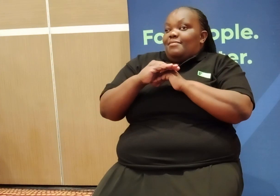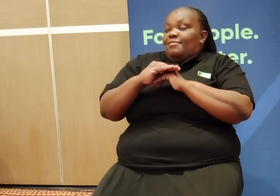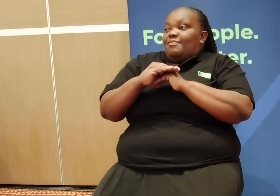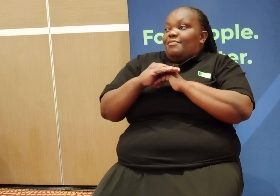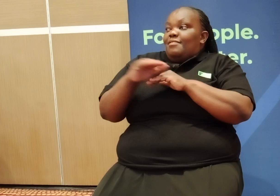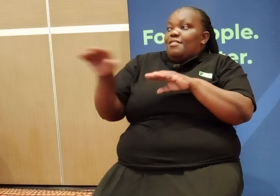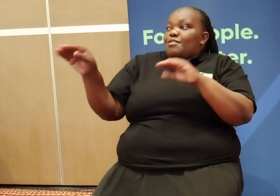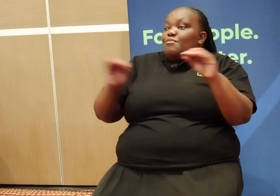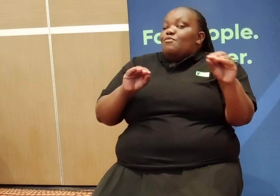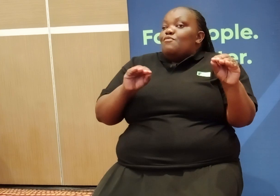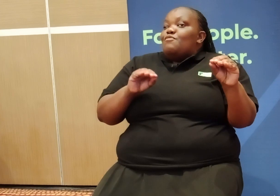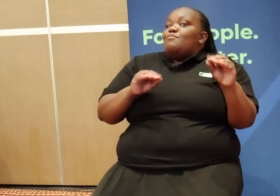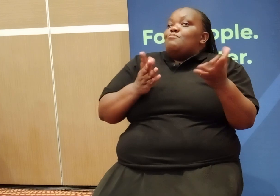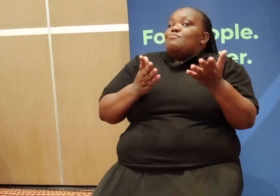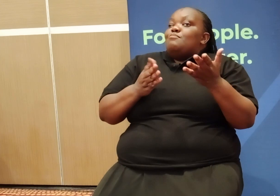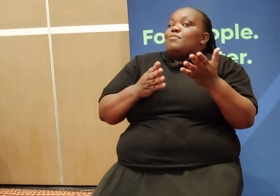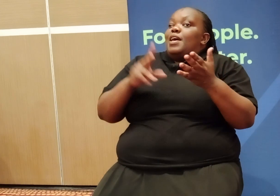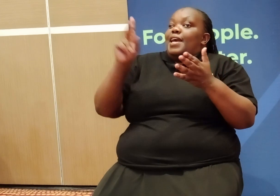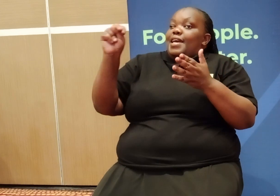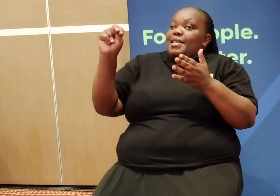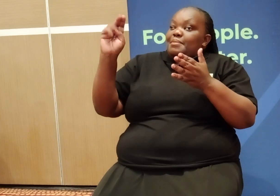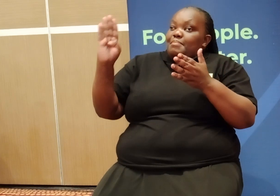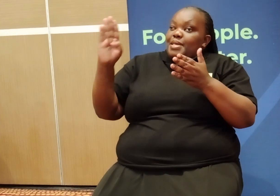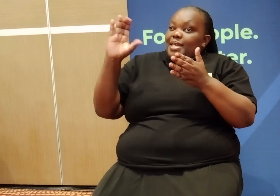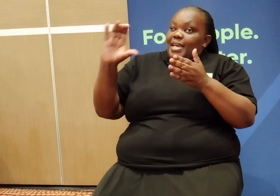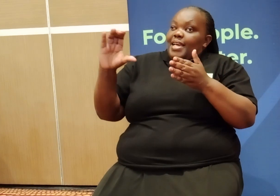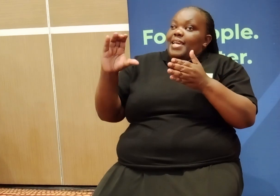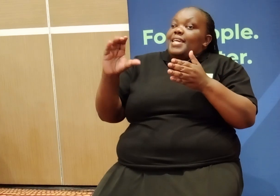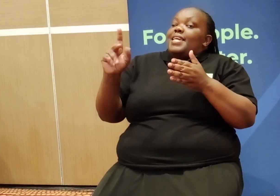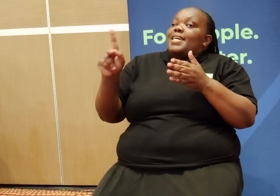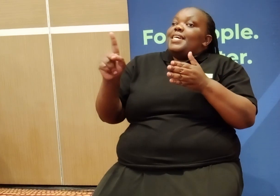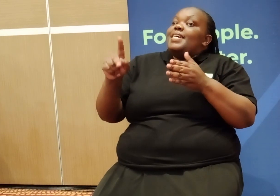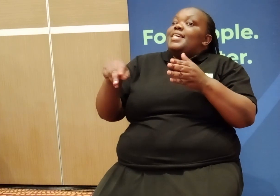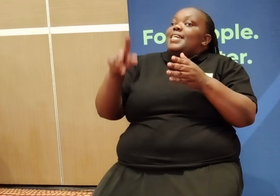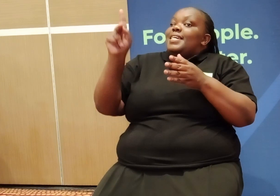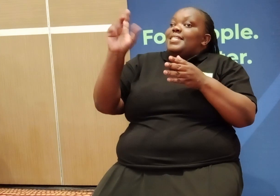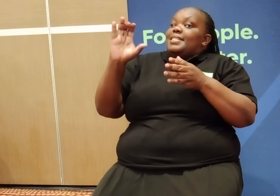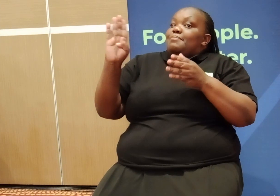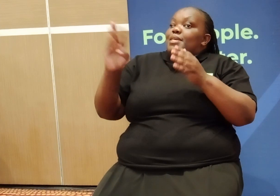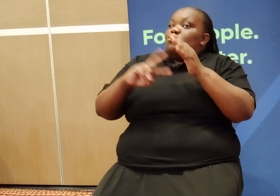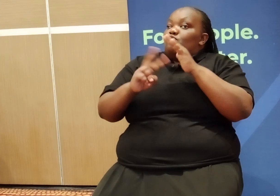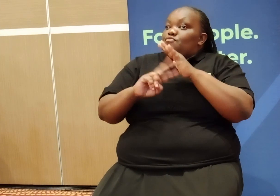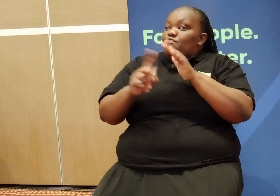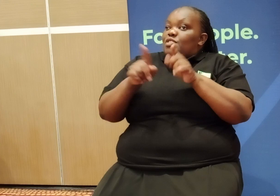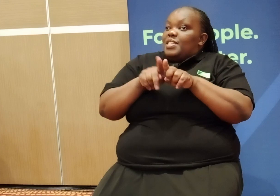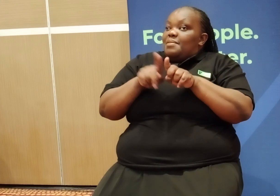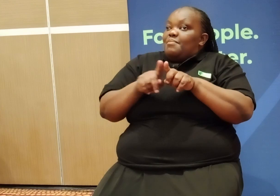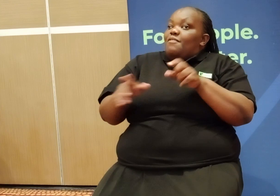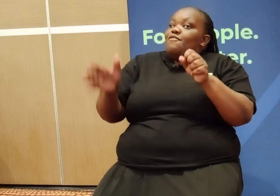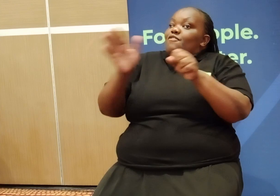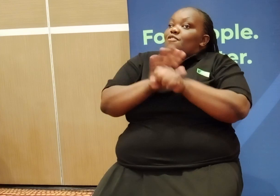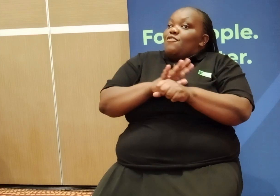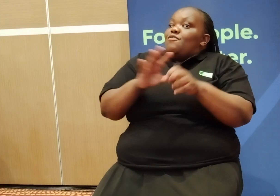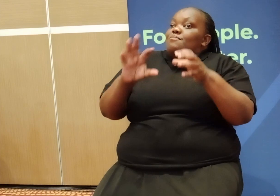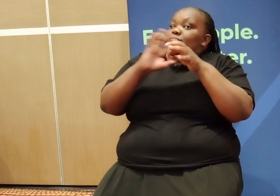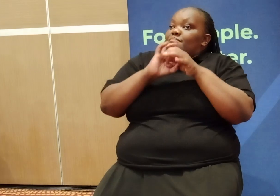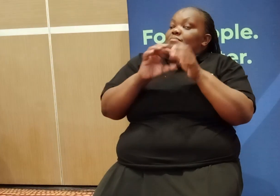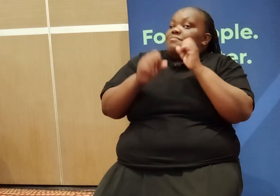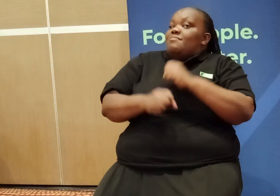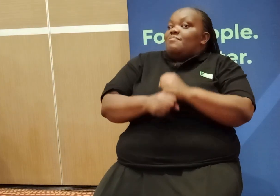move essentially put NBK under the ambit of KCB Group, where it became a full-fledged subsidiary. Over